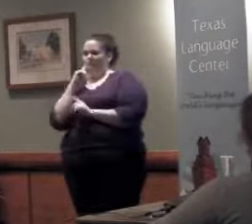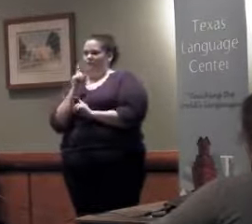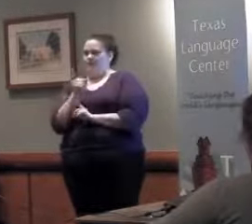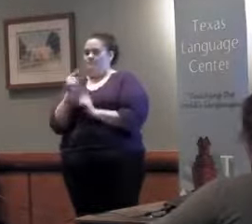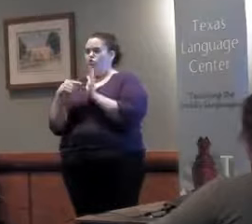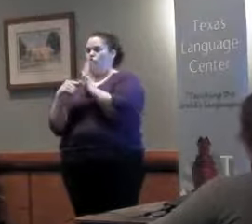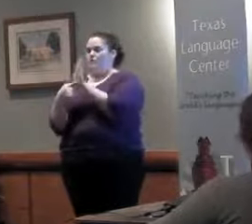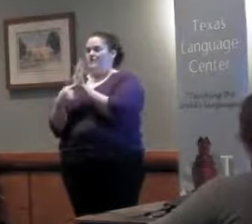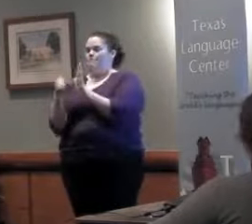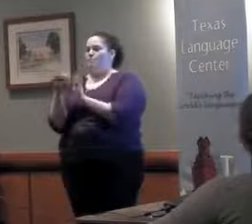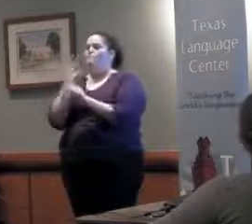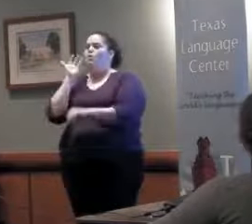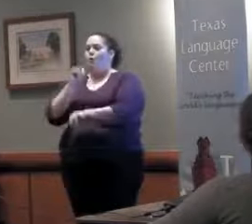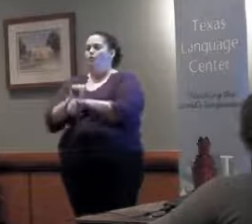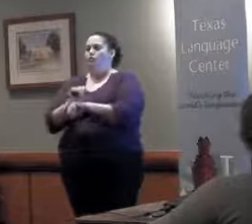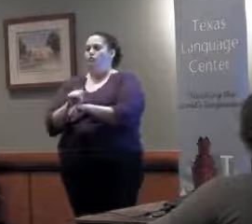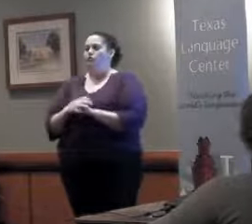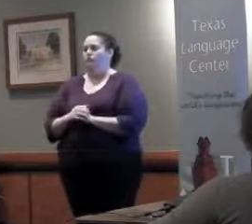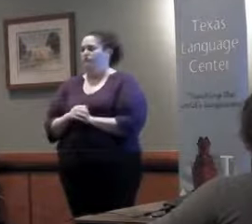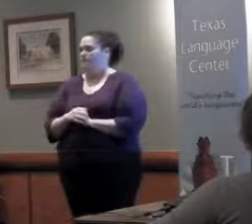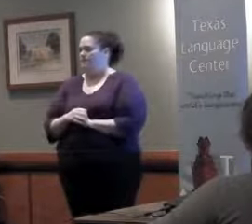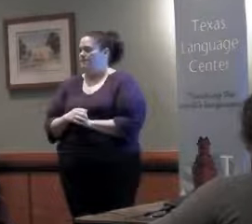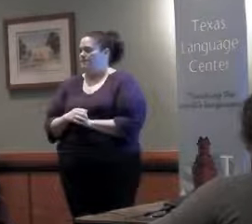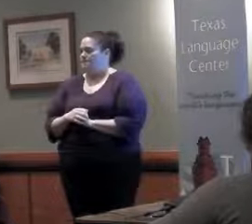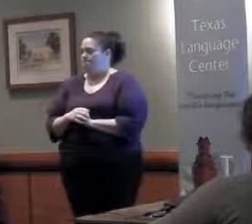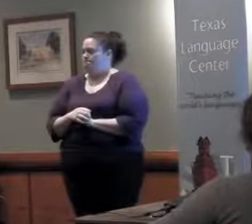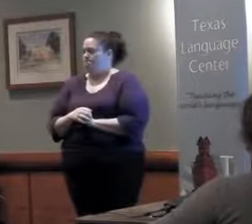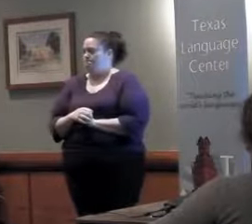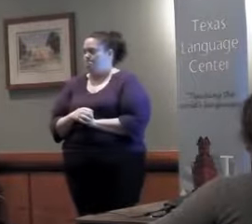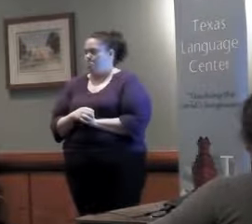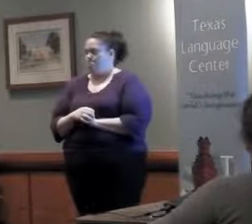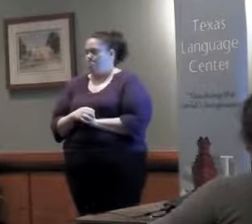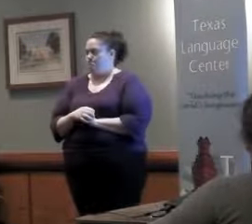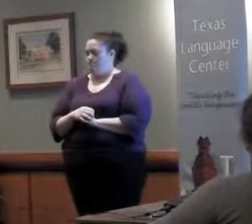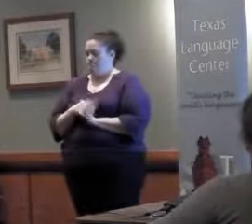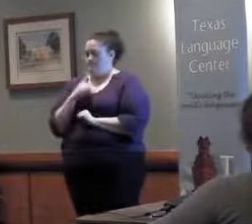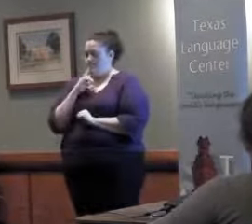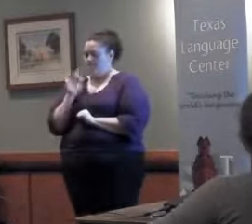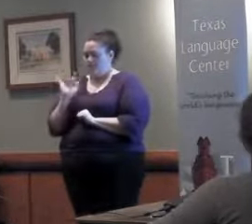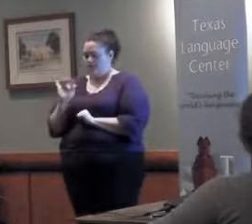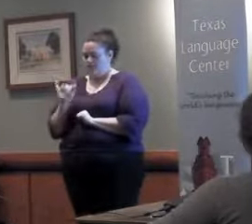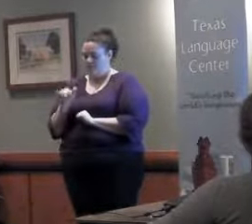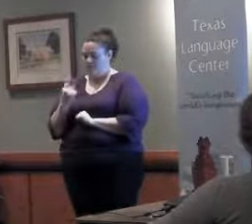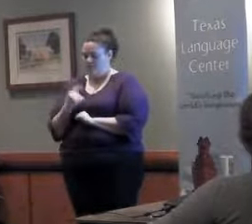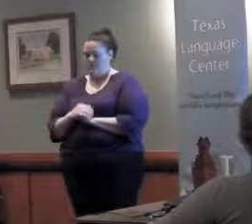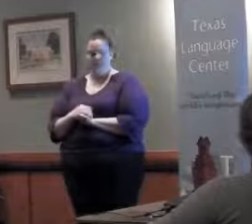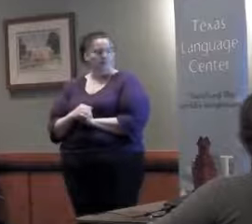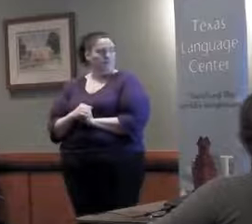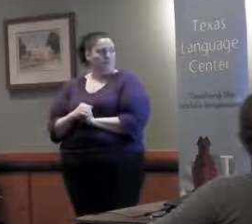of that. Let's see, this.